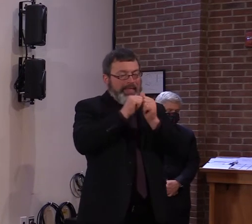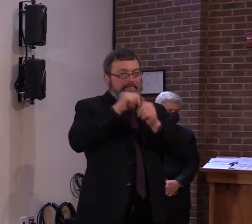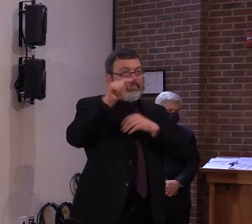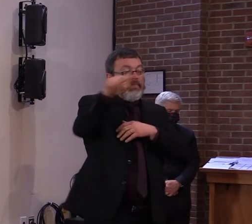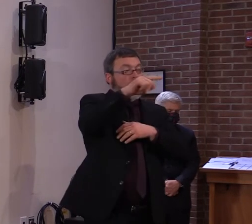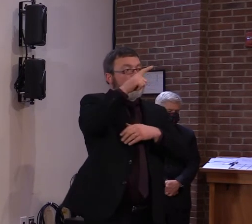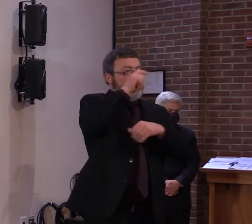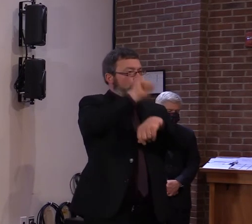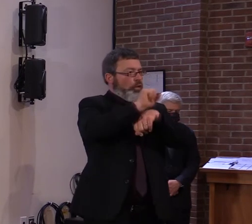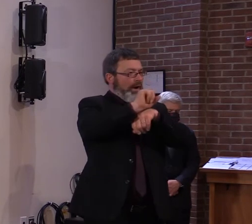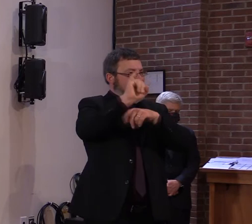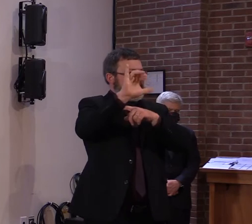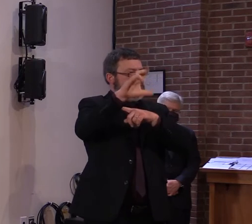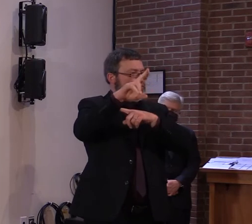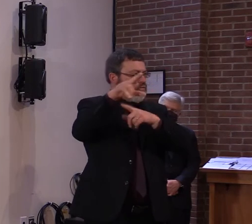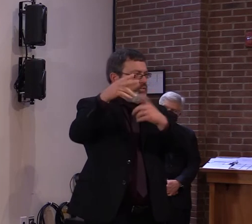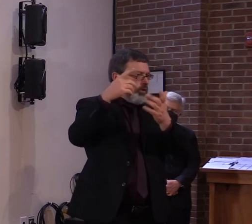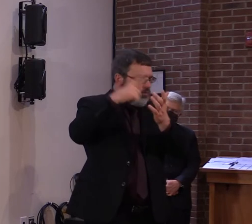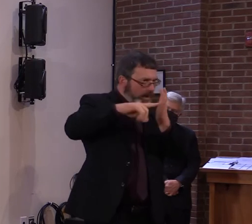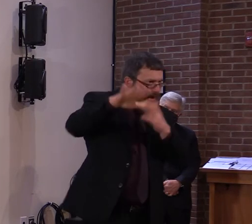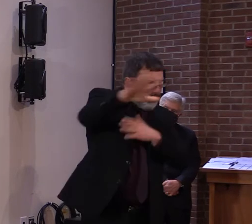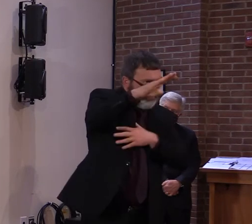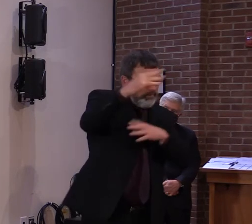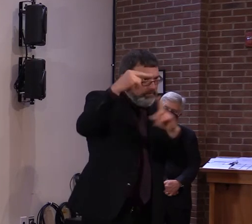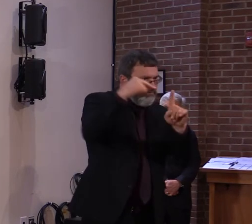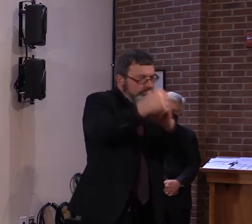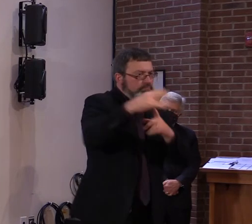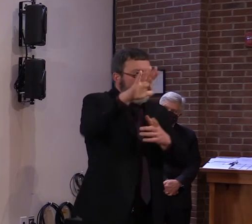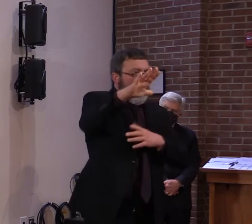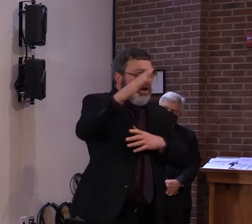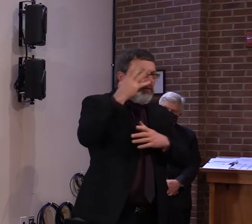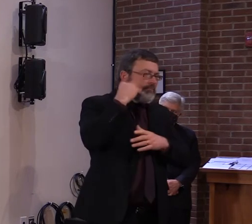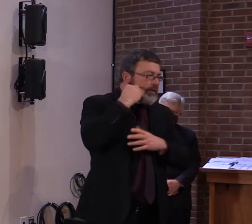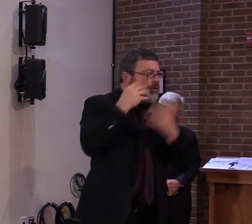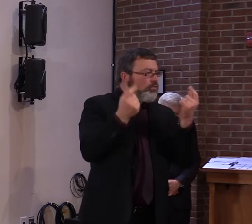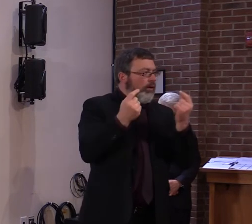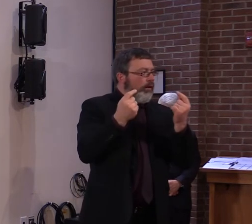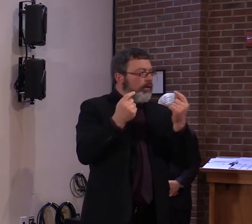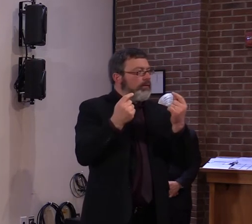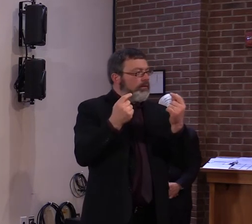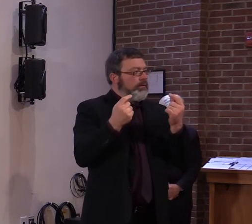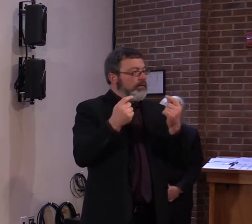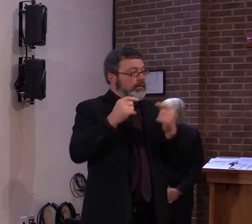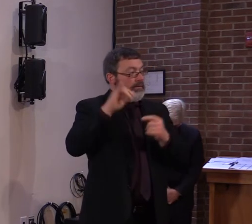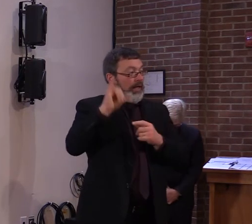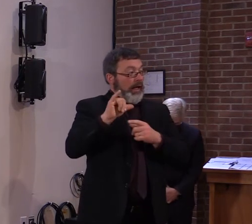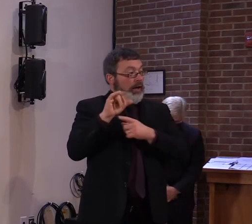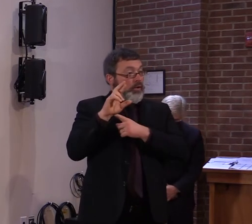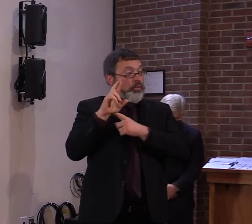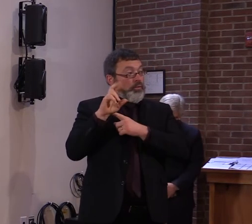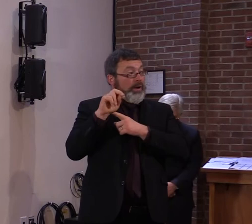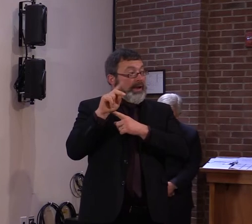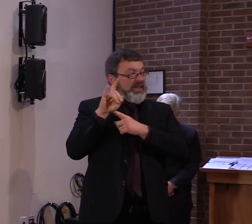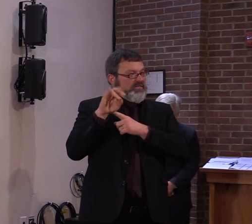their practice with remdesivir or not. But I'll be sure to be getting that input from them.